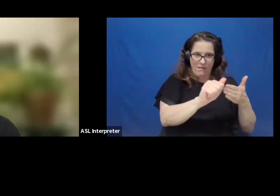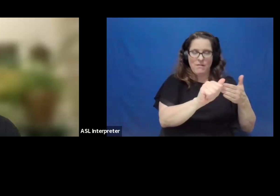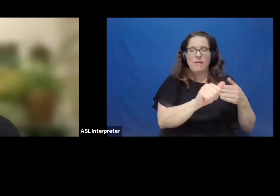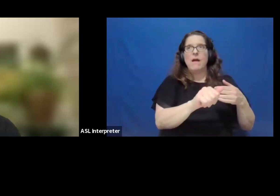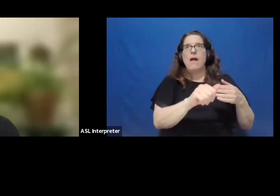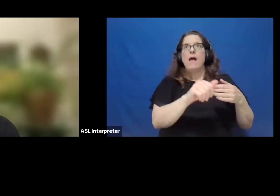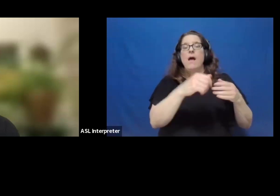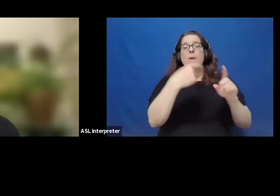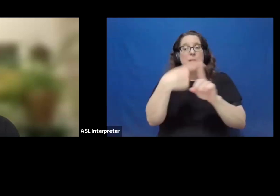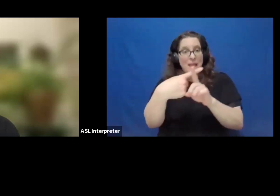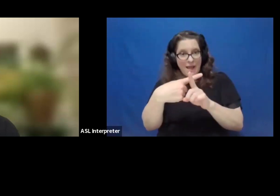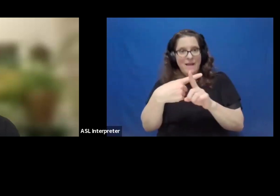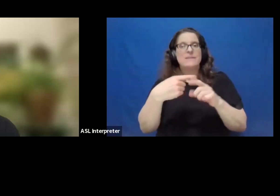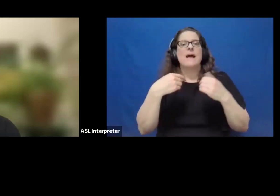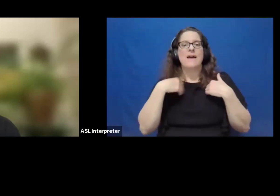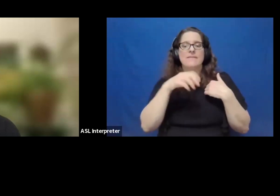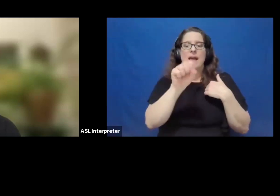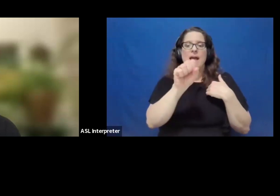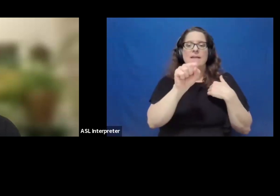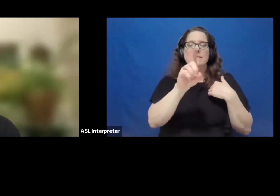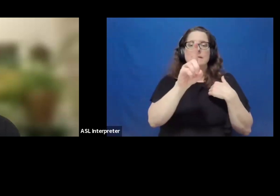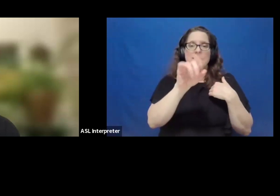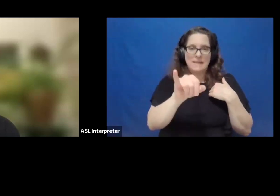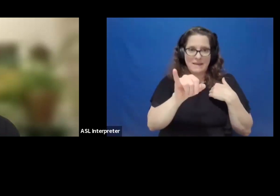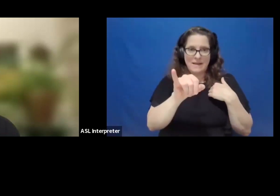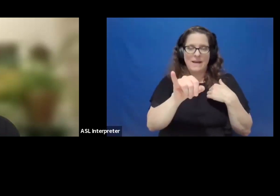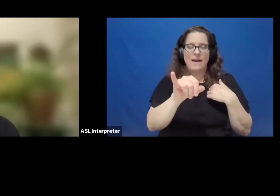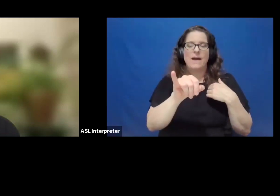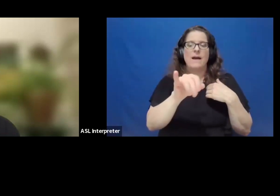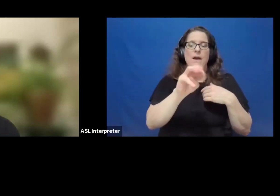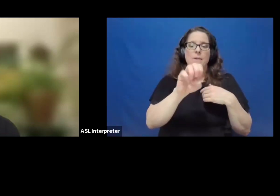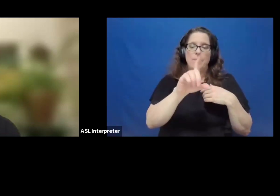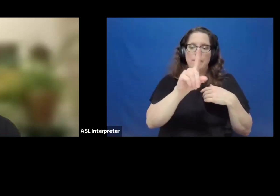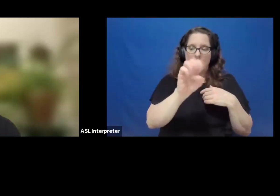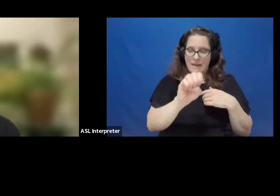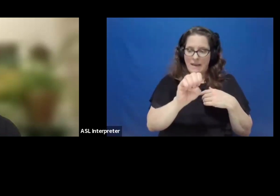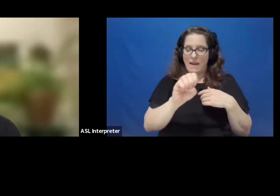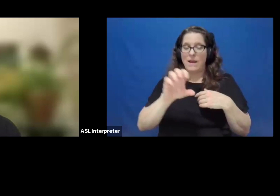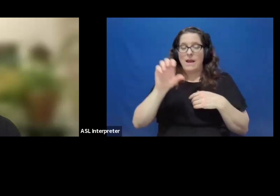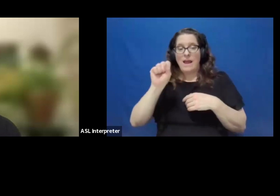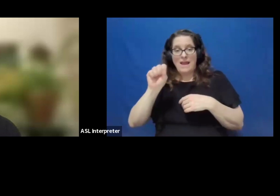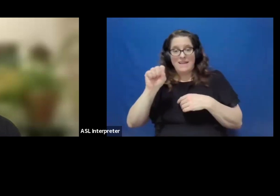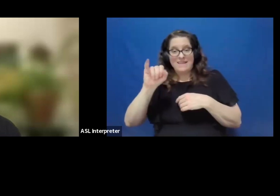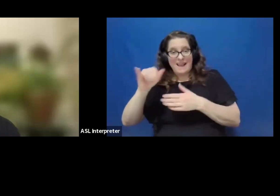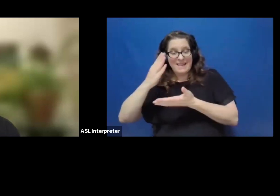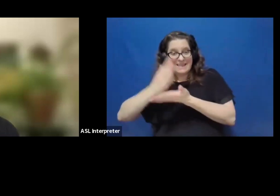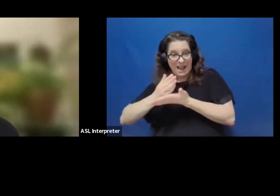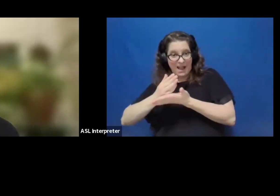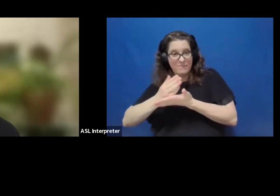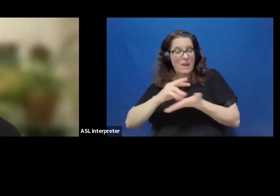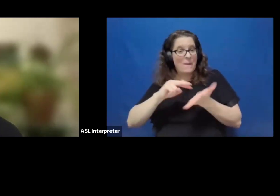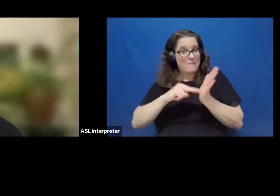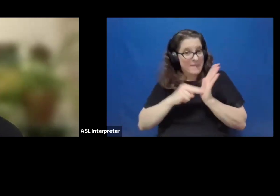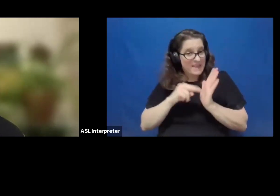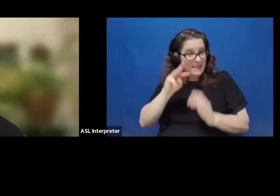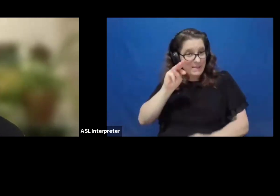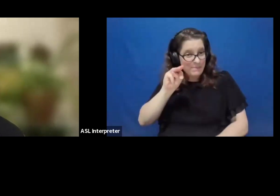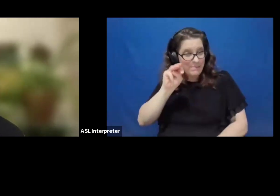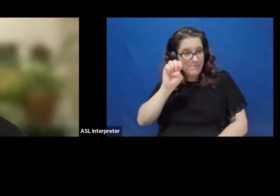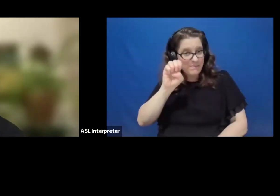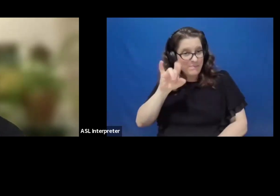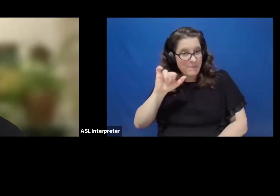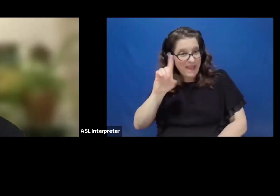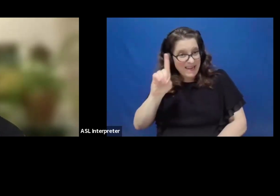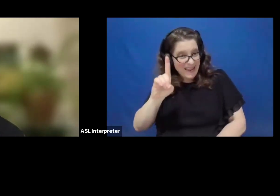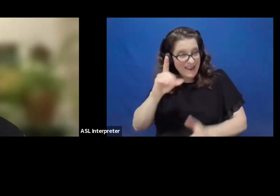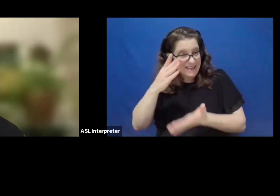child, so SSI stops, does Medicaid stop then? No, there's a protection if a